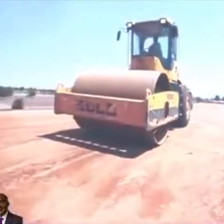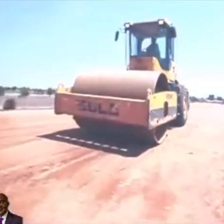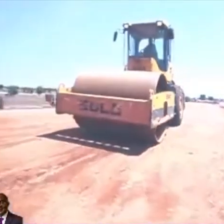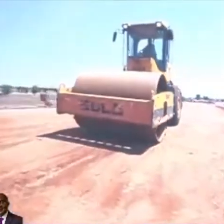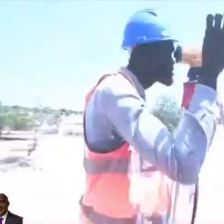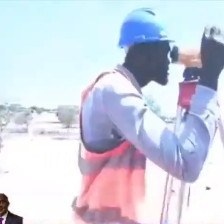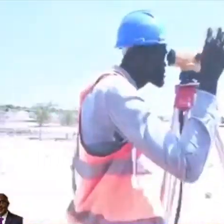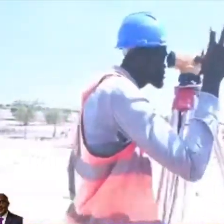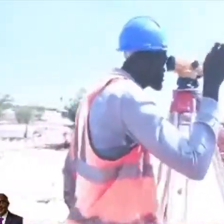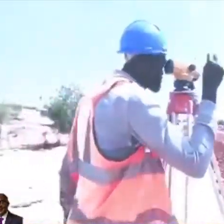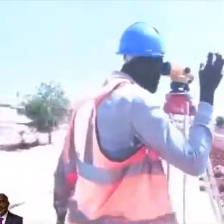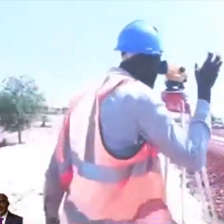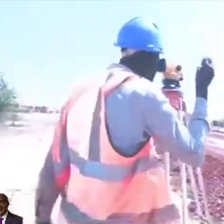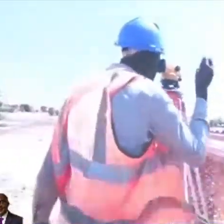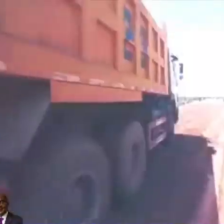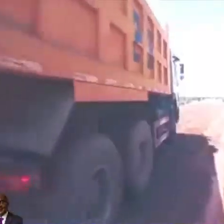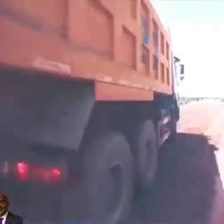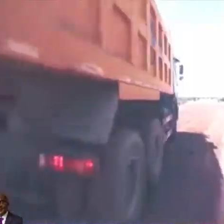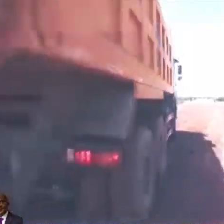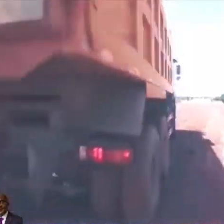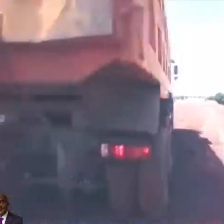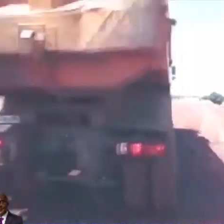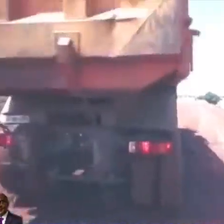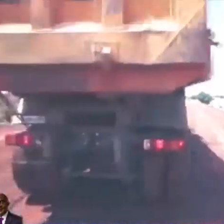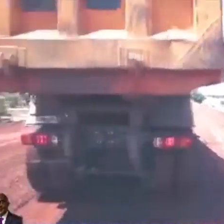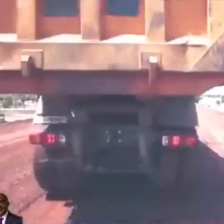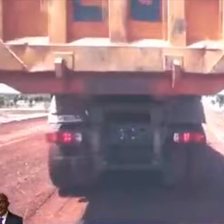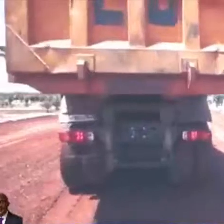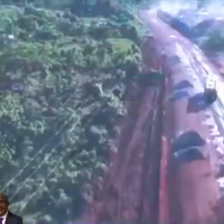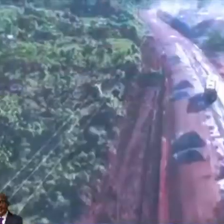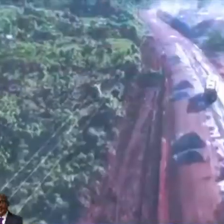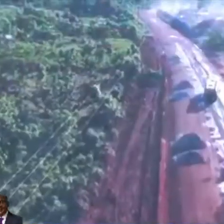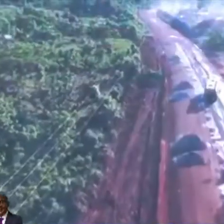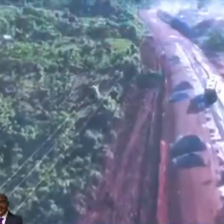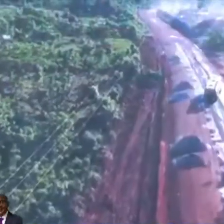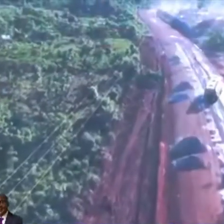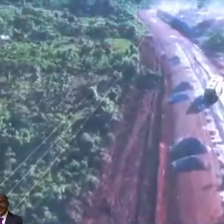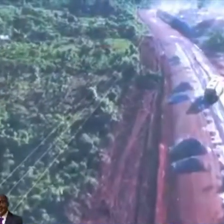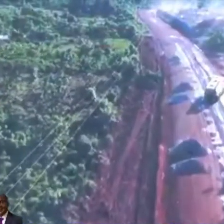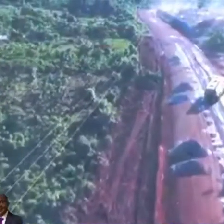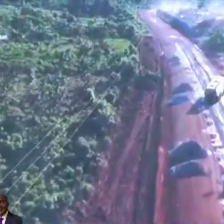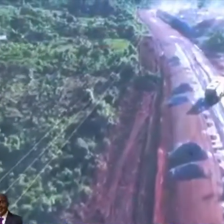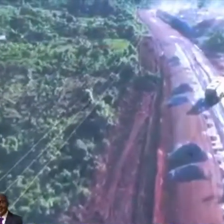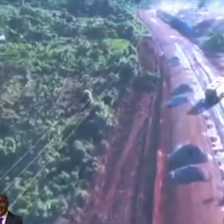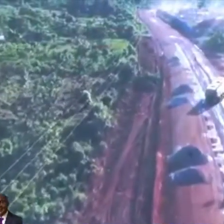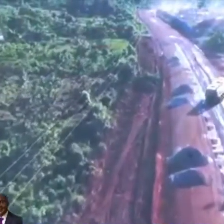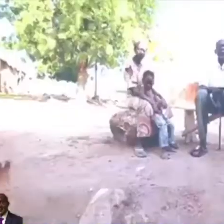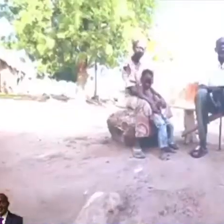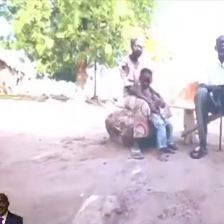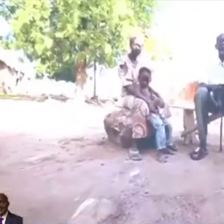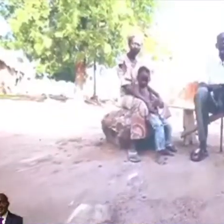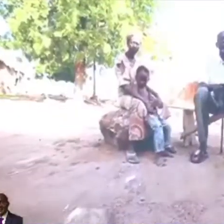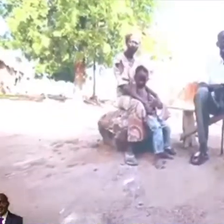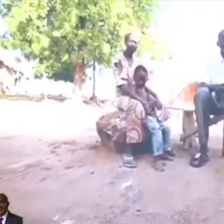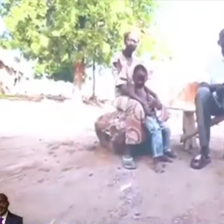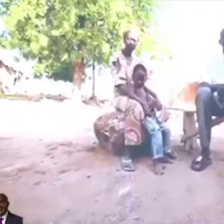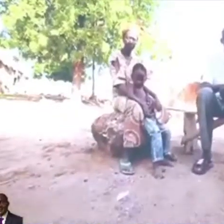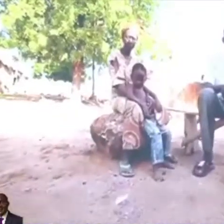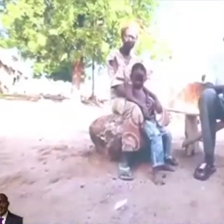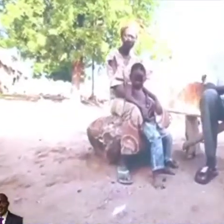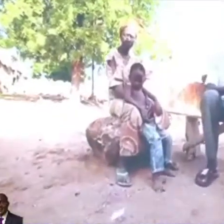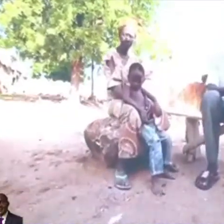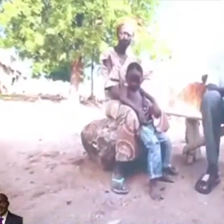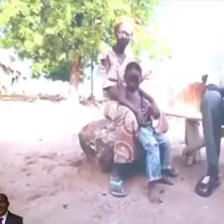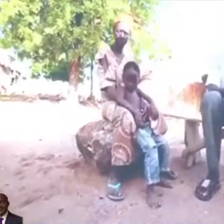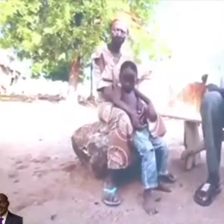To this government, these infrastructural projects are a necessity just to make life comfortable and productive for the